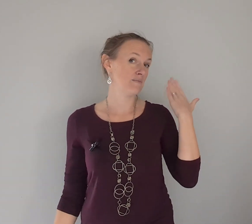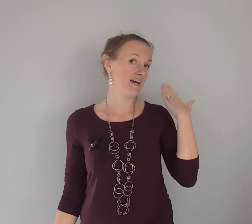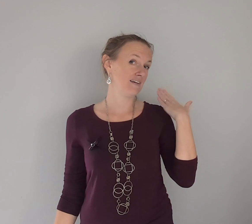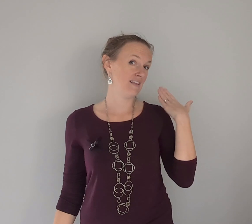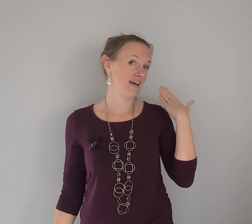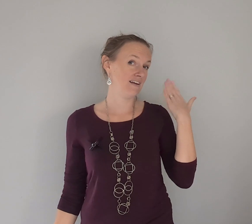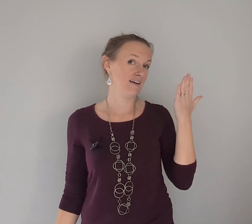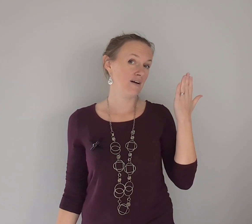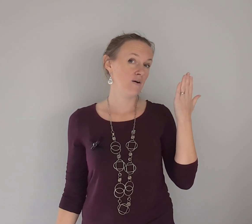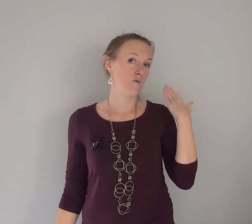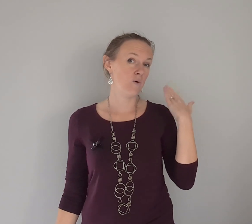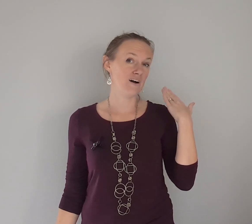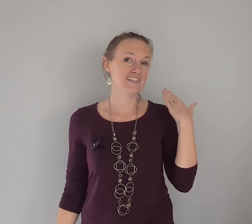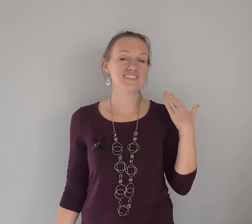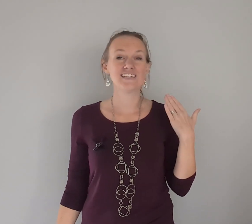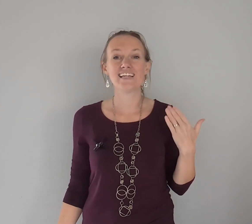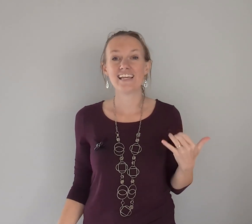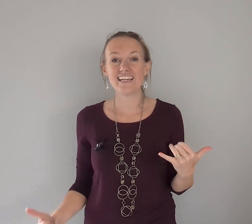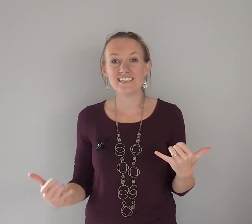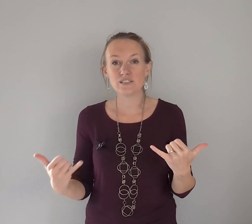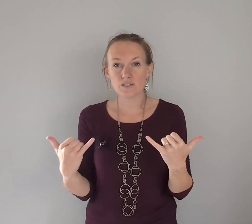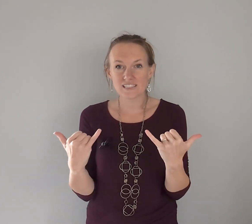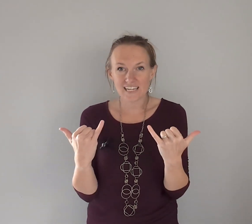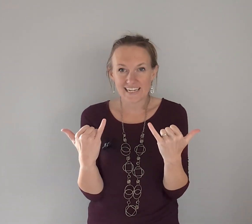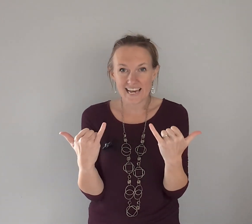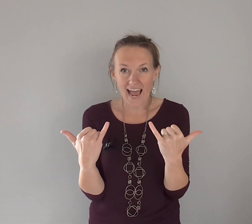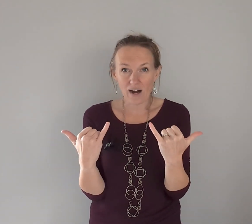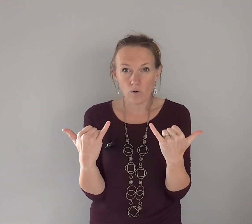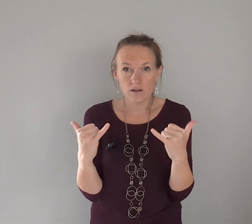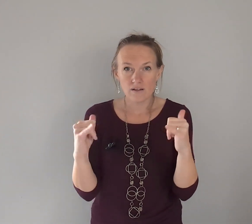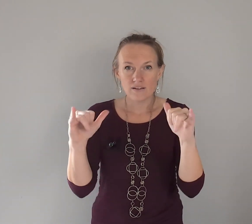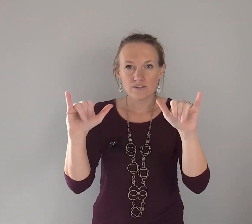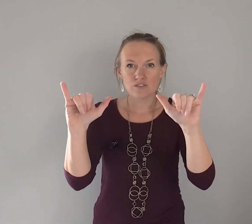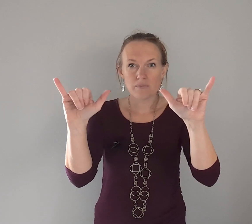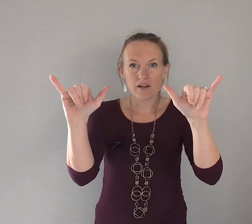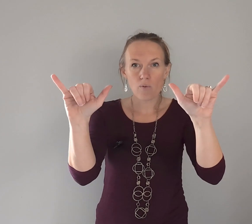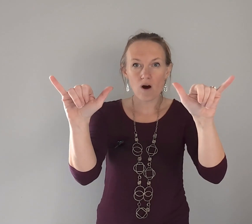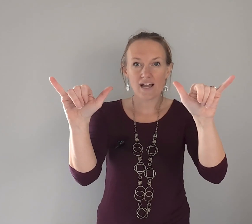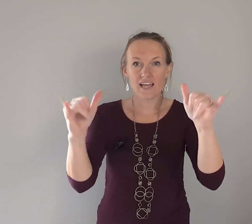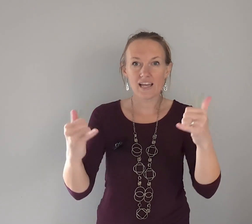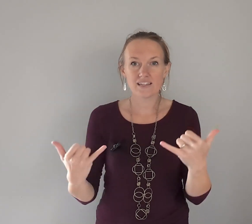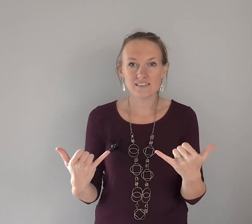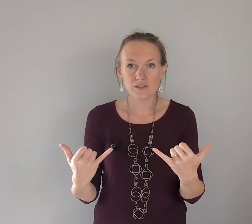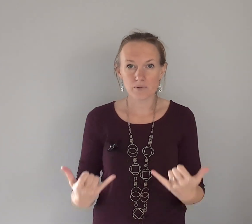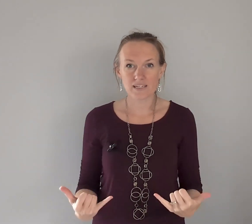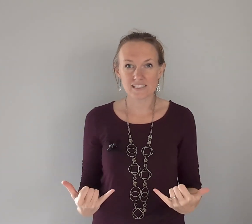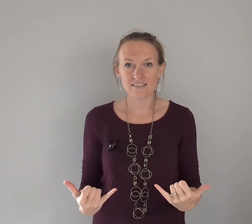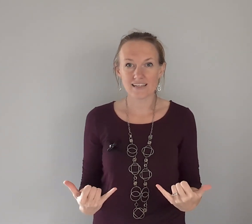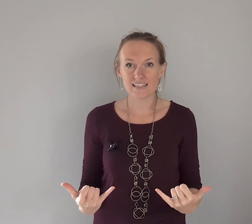back then, was, is, we're going to sign now. So you make a Y hand and you bring it down like